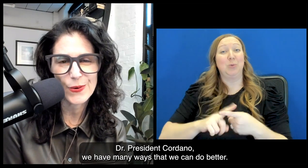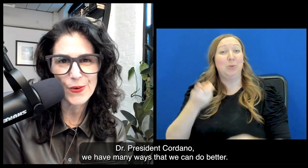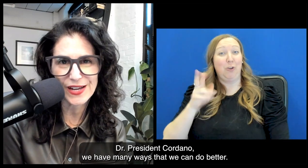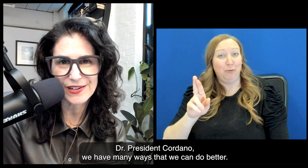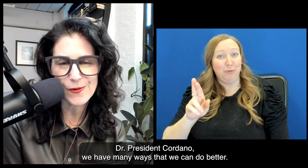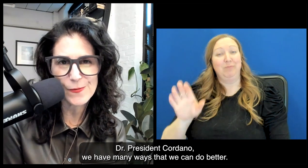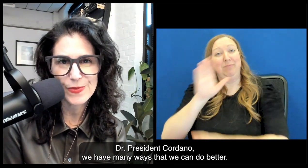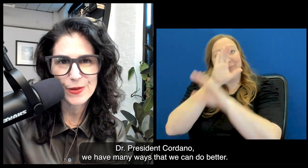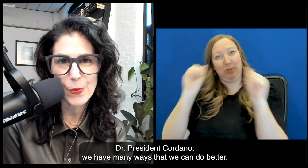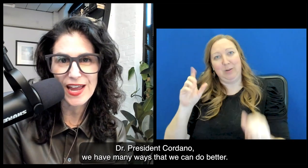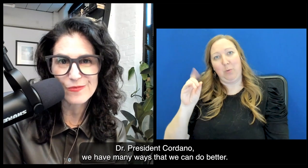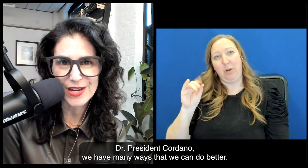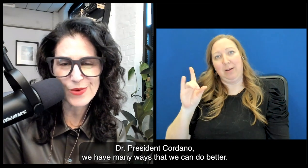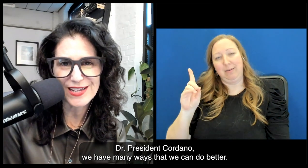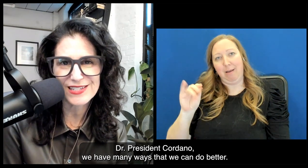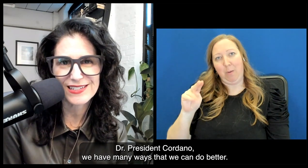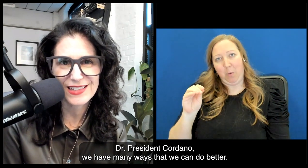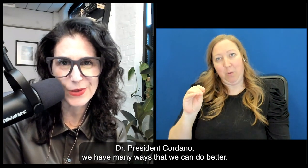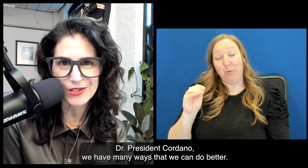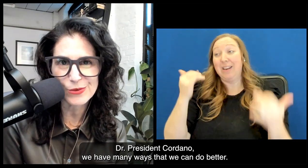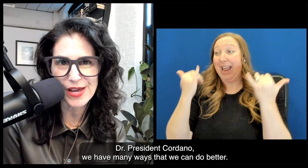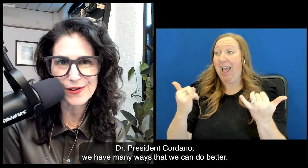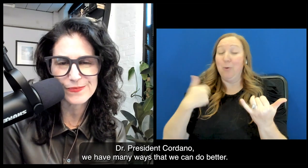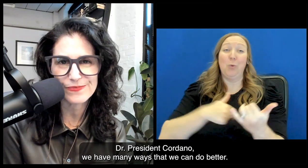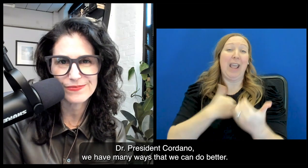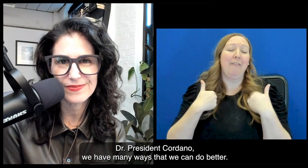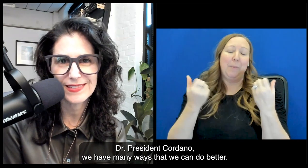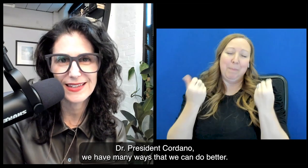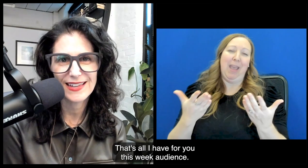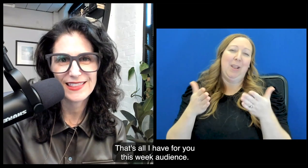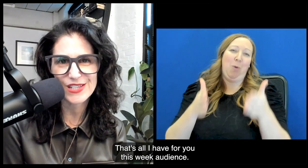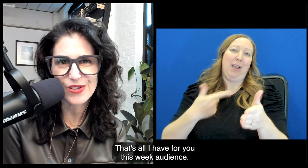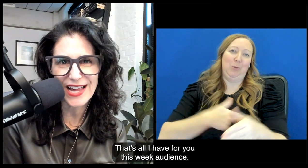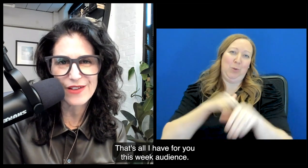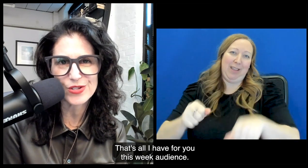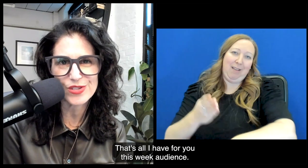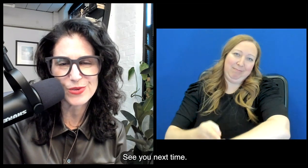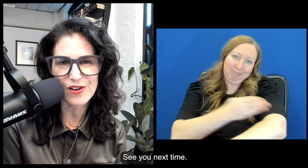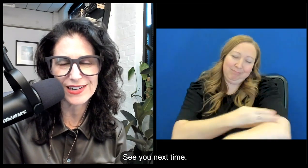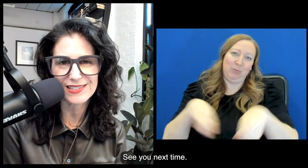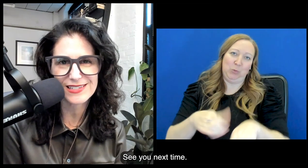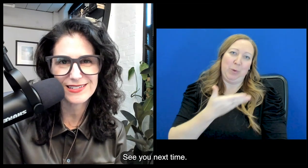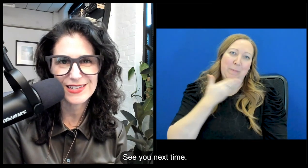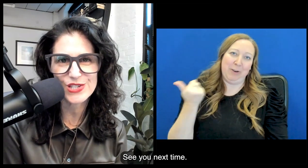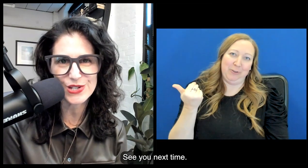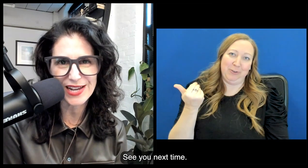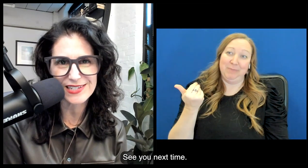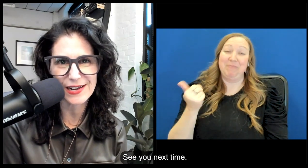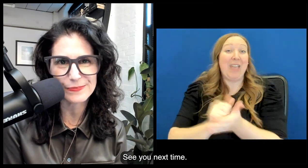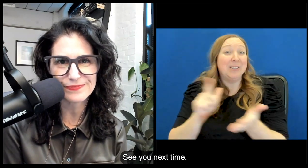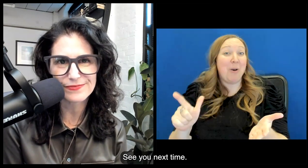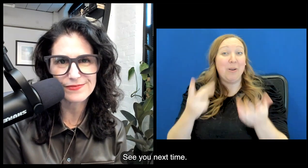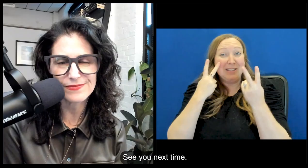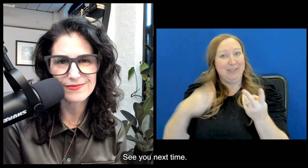Cordano, we have many ways that we can do better. That's all I have for you this week, audience. See you